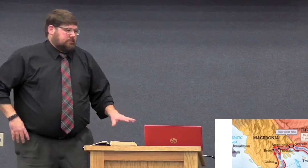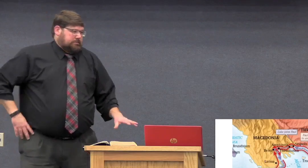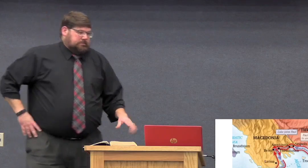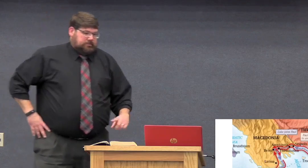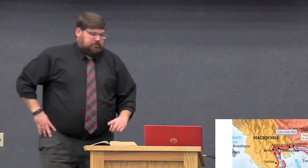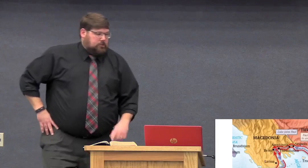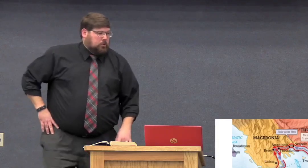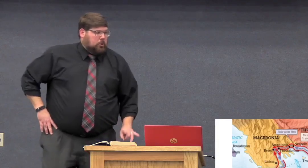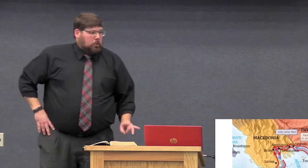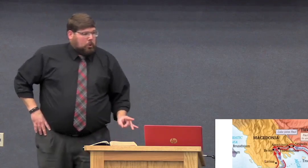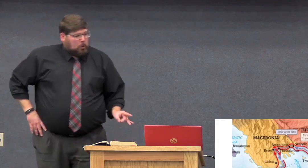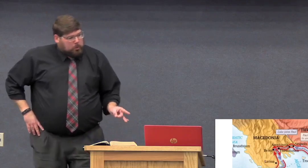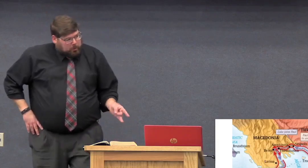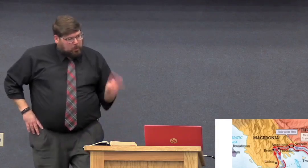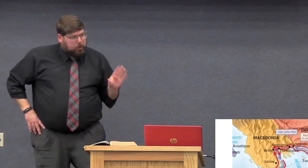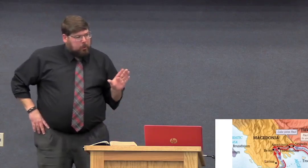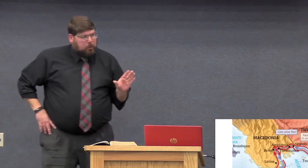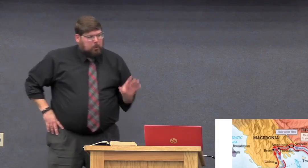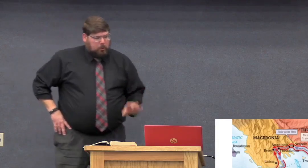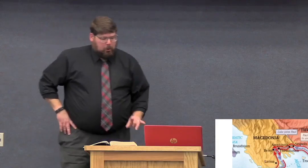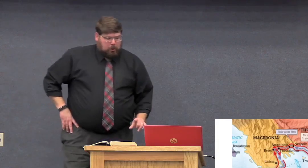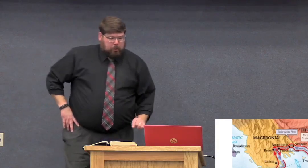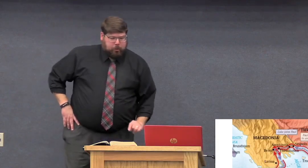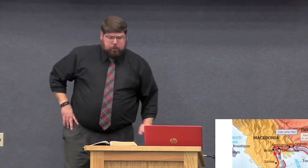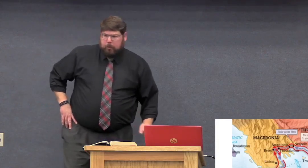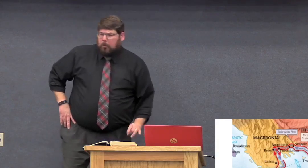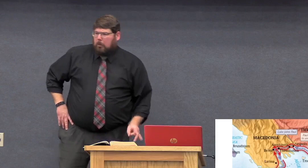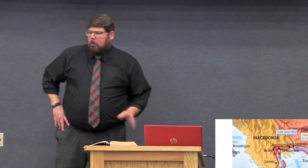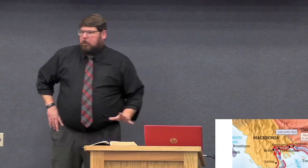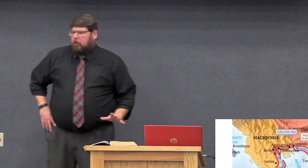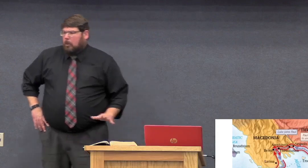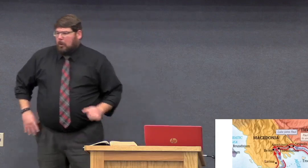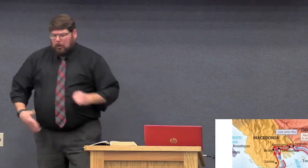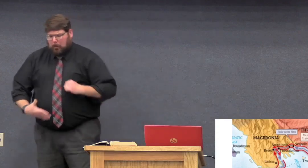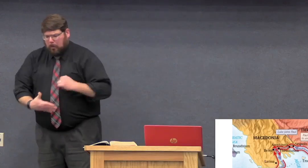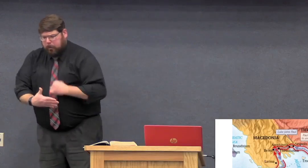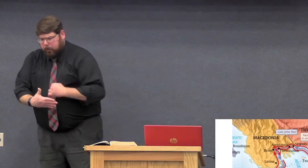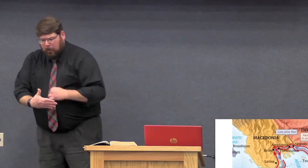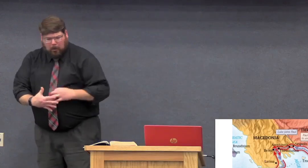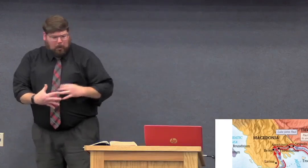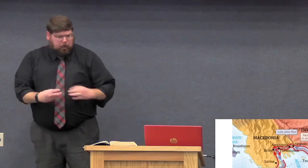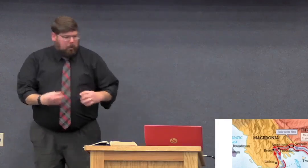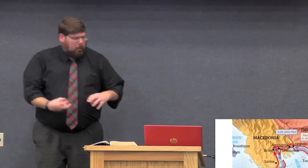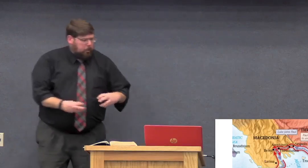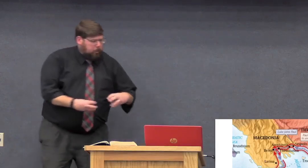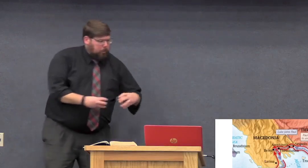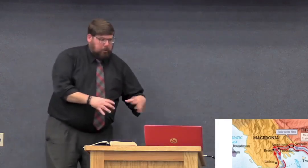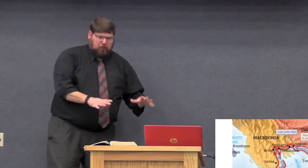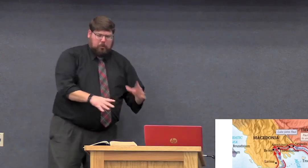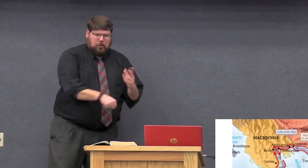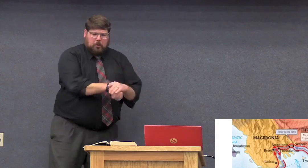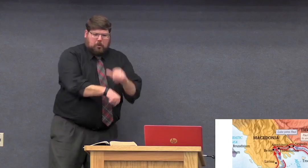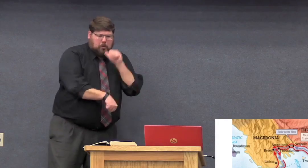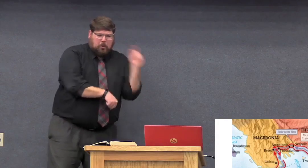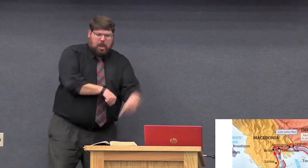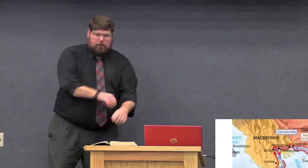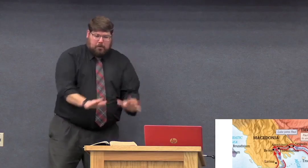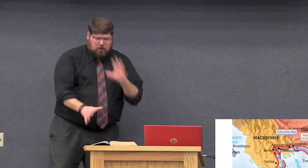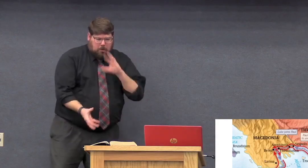best review, rather than saying, oh, they gossip here, they backstab, they